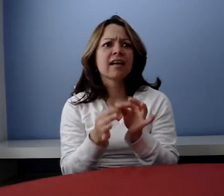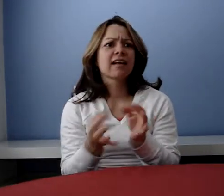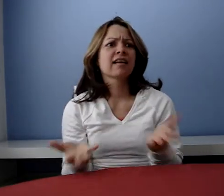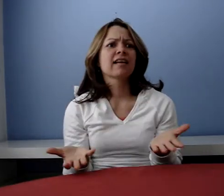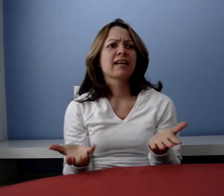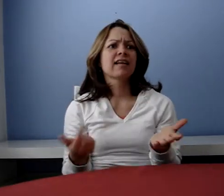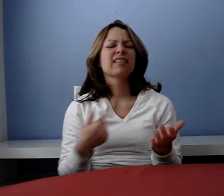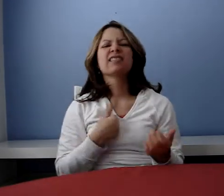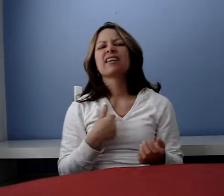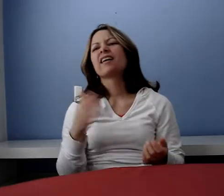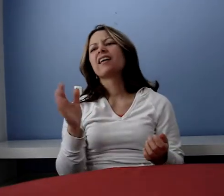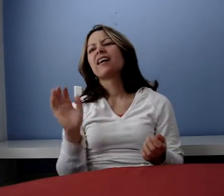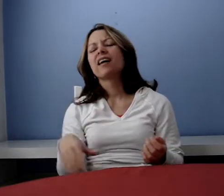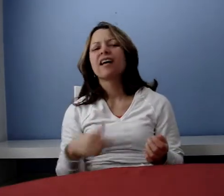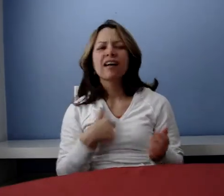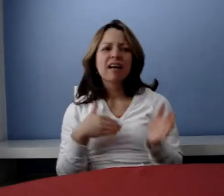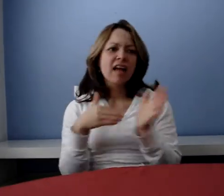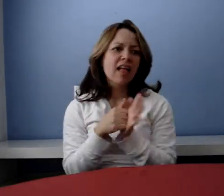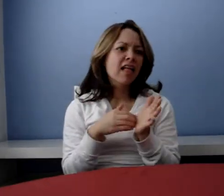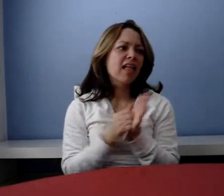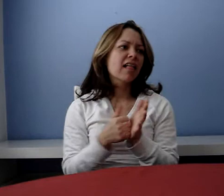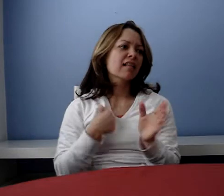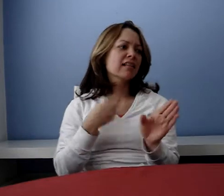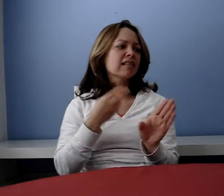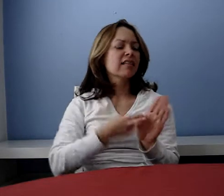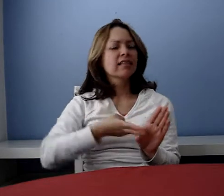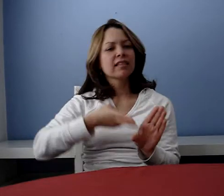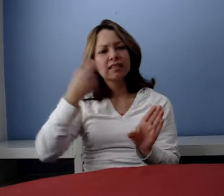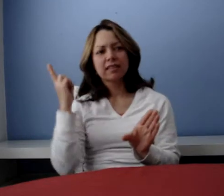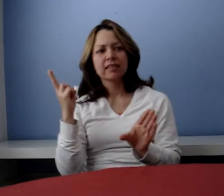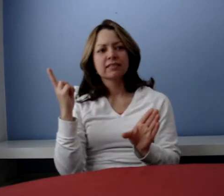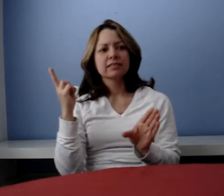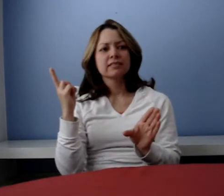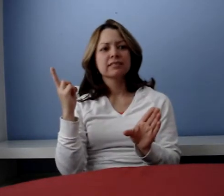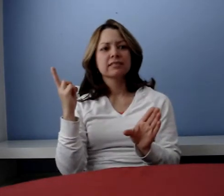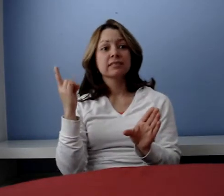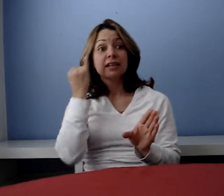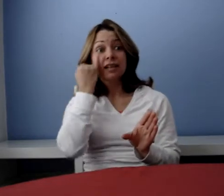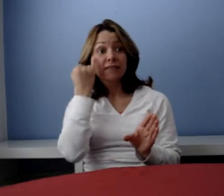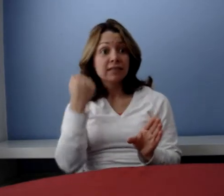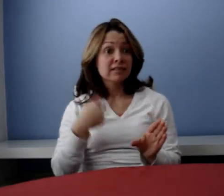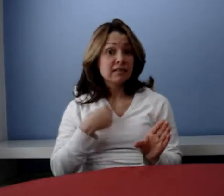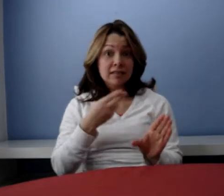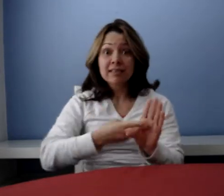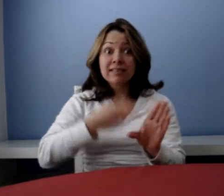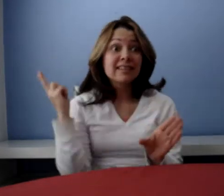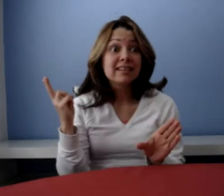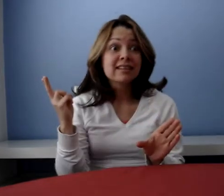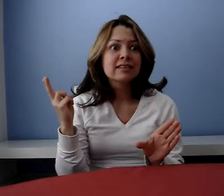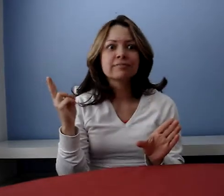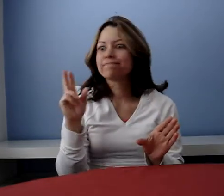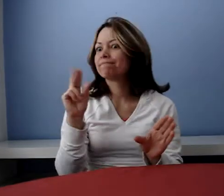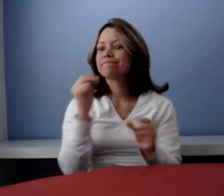going to go to the room and do juice to watch TV. Wait, Mommy is busy. Be careful.